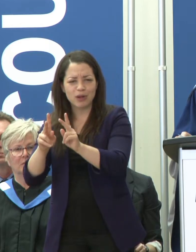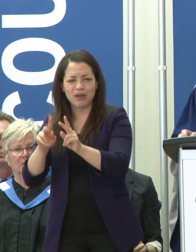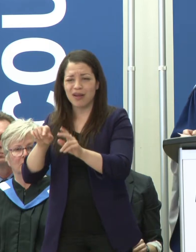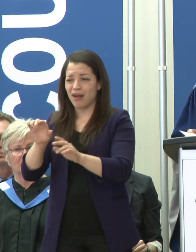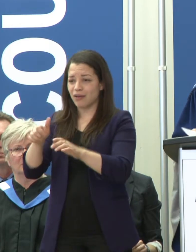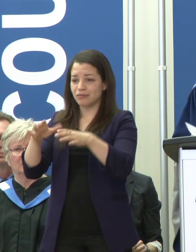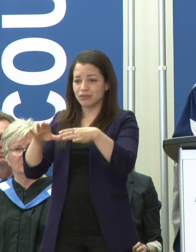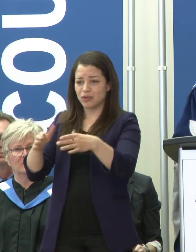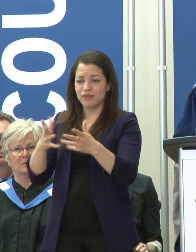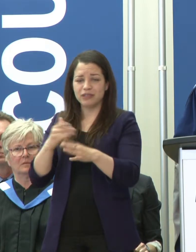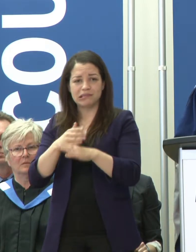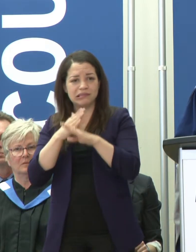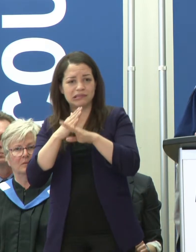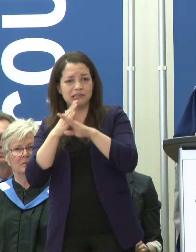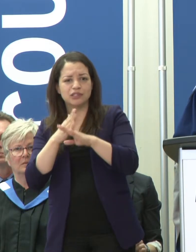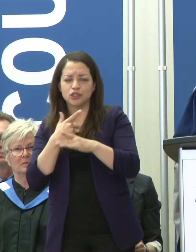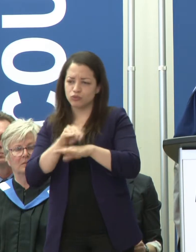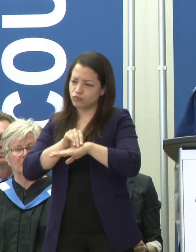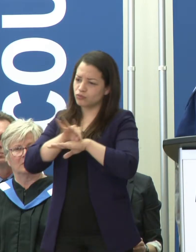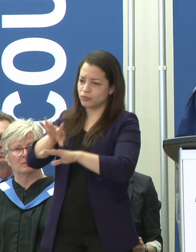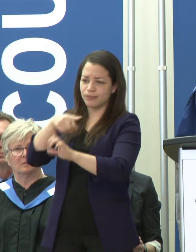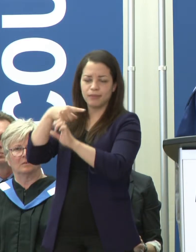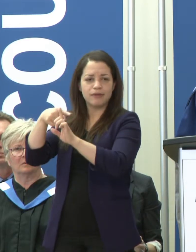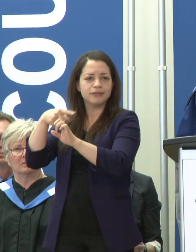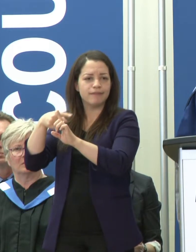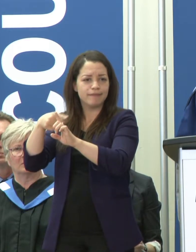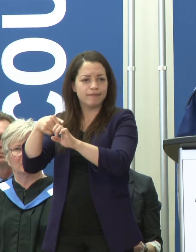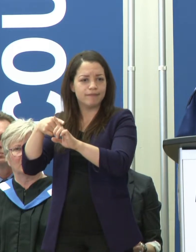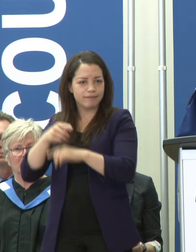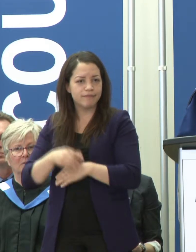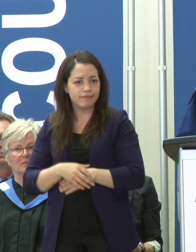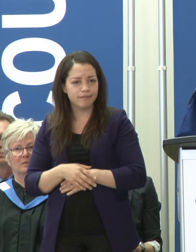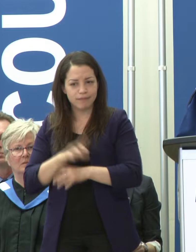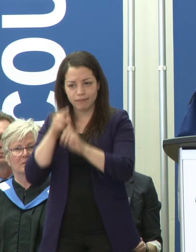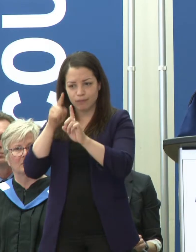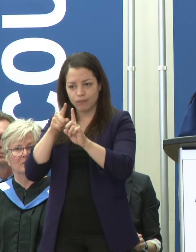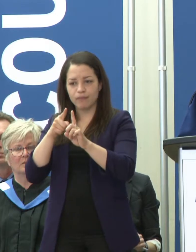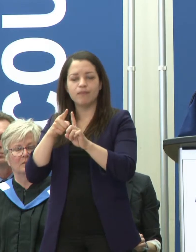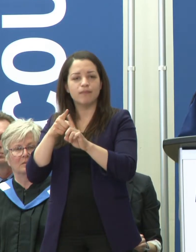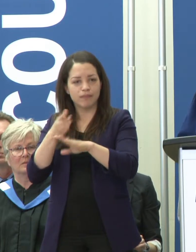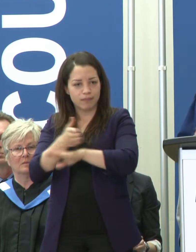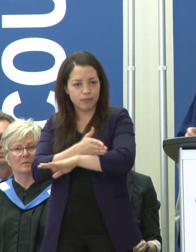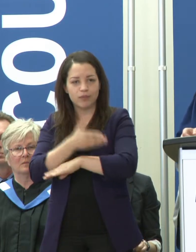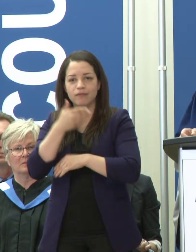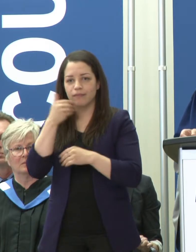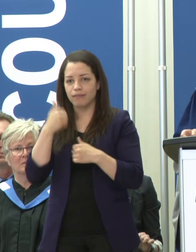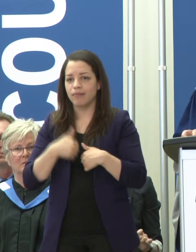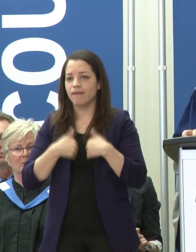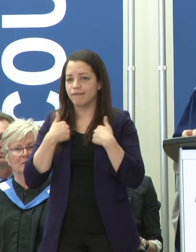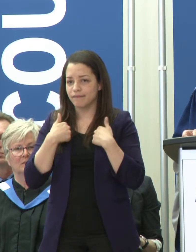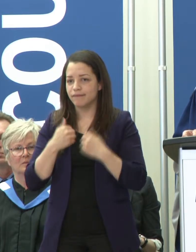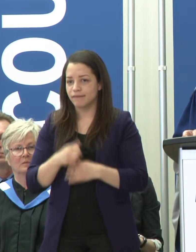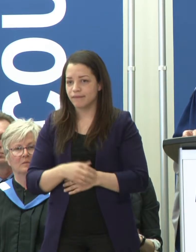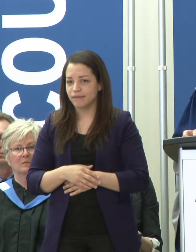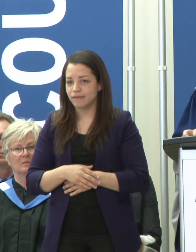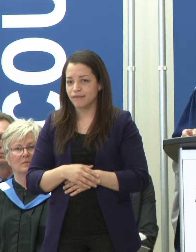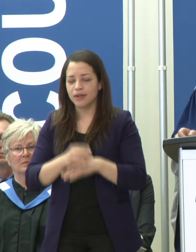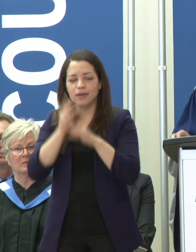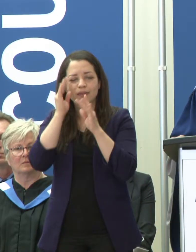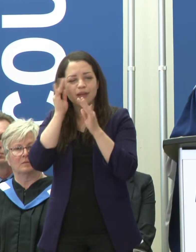in any form as they try to access a better life. And as I think of being kind and helping